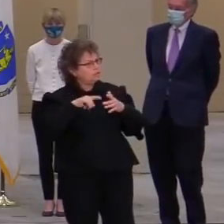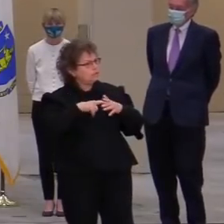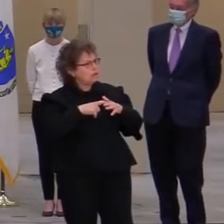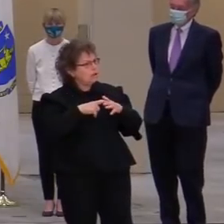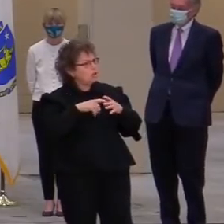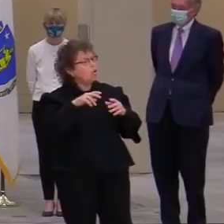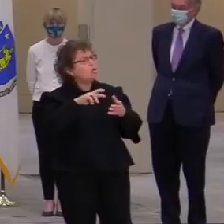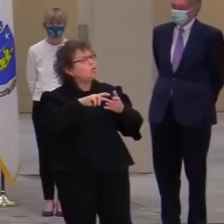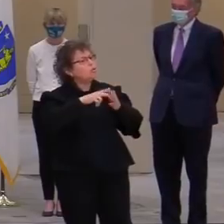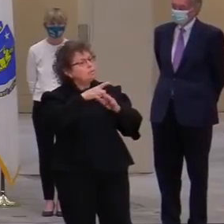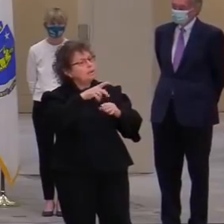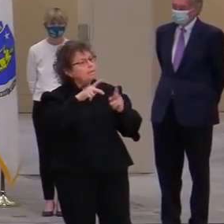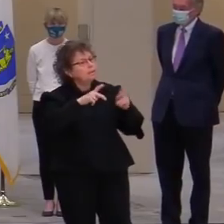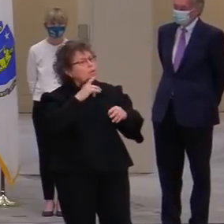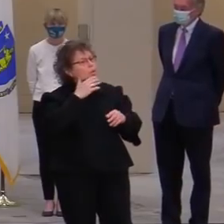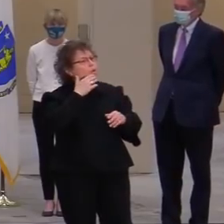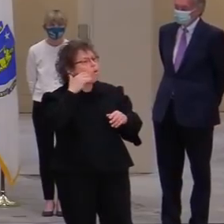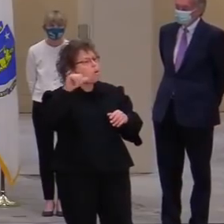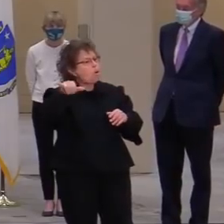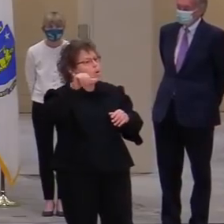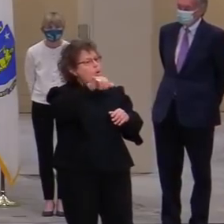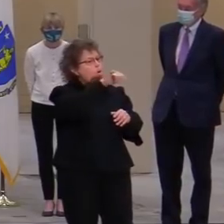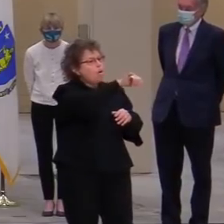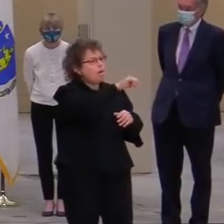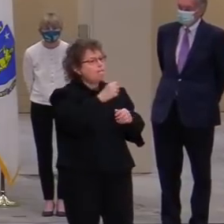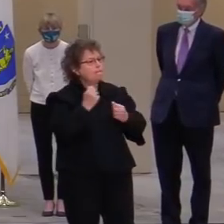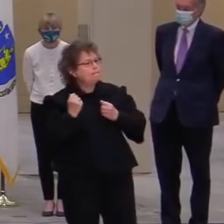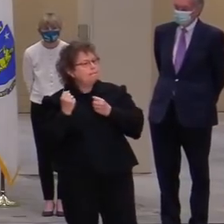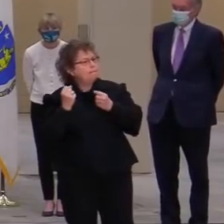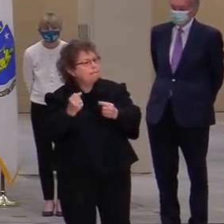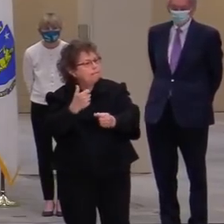For the homebound folks and the local boards of health?